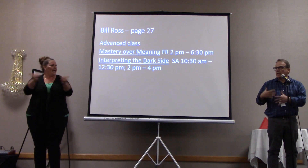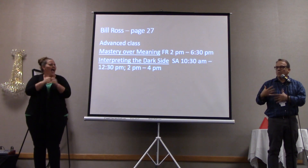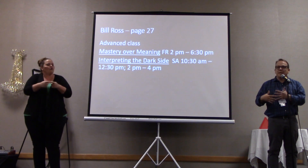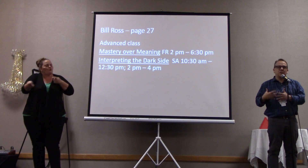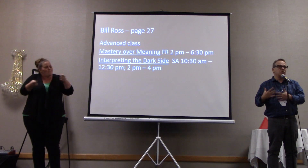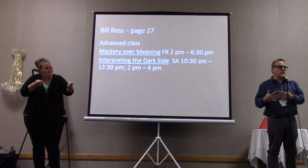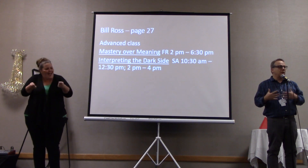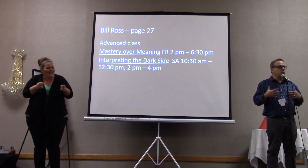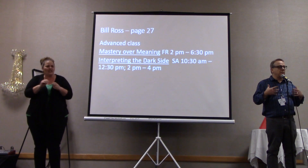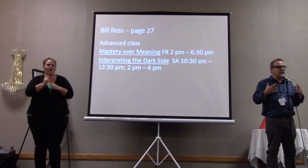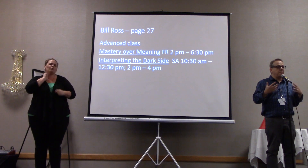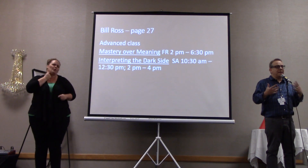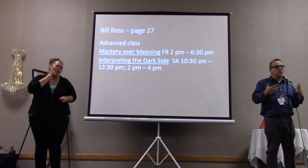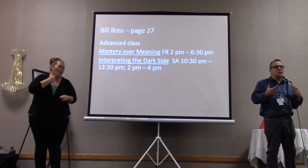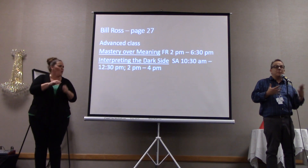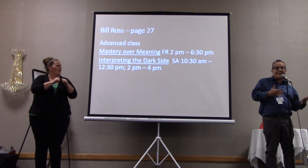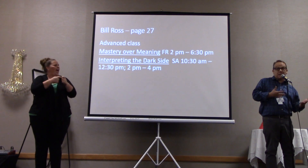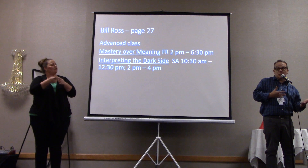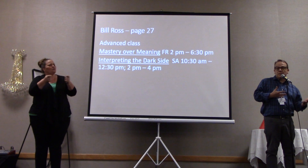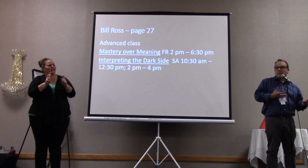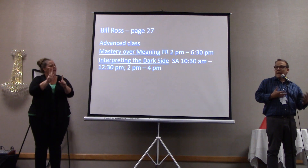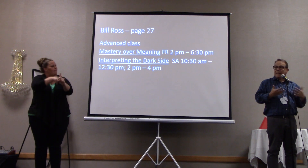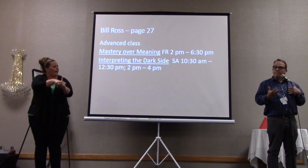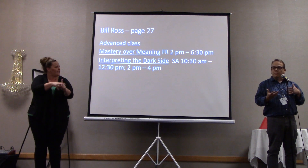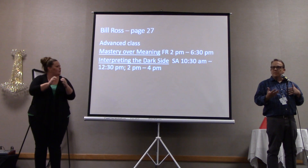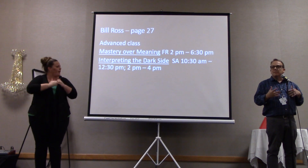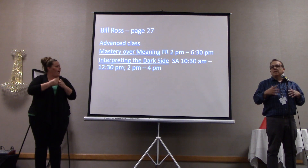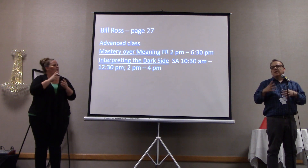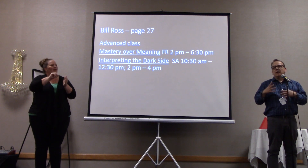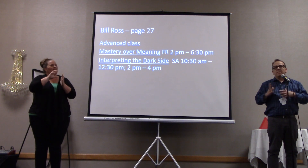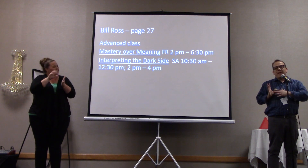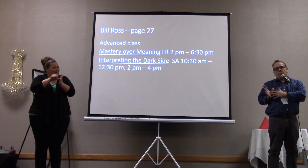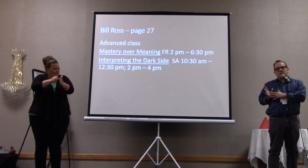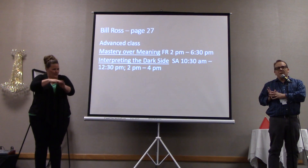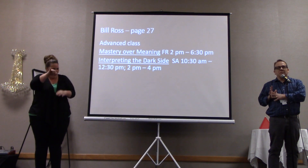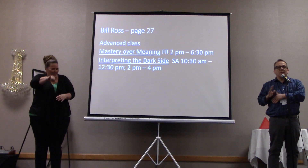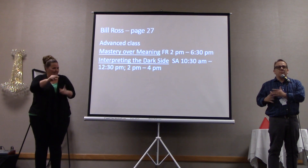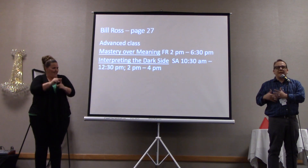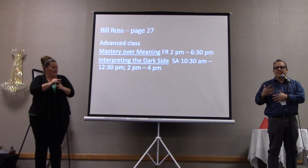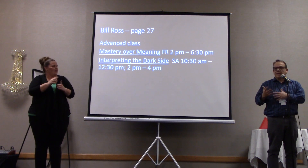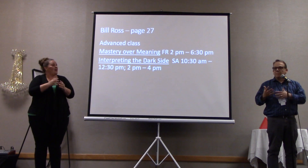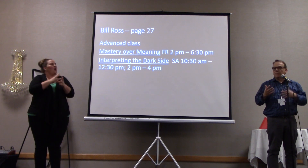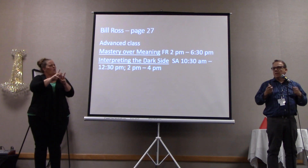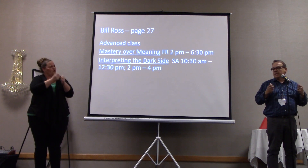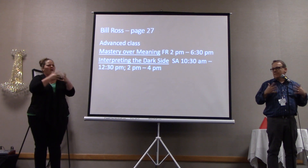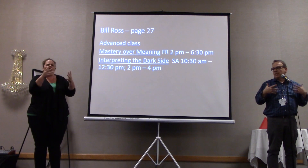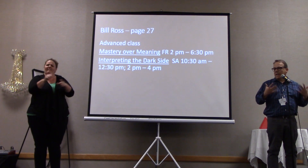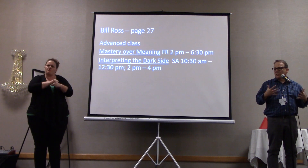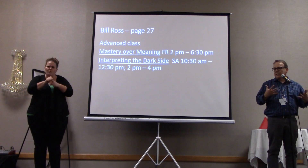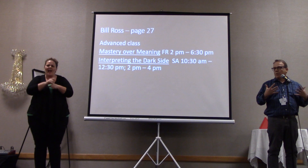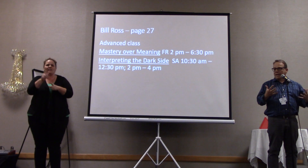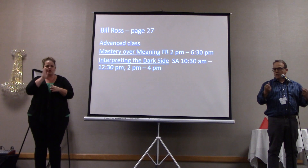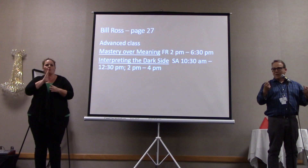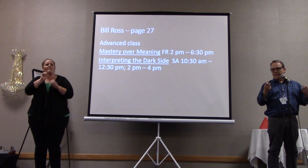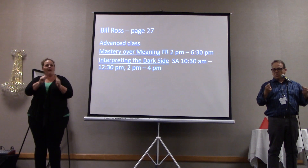semantics? How do we manage tone? How do we manage implication and inference? That workshop, a lot of practice time. There'll be a lot of stuff that you actually